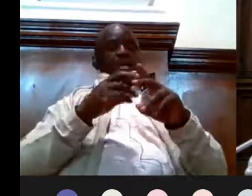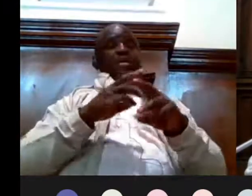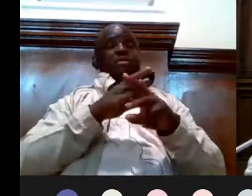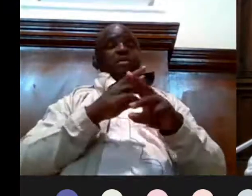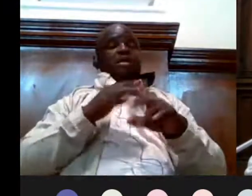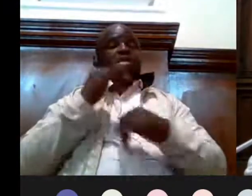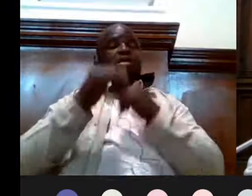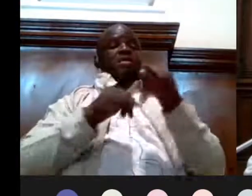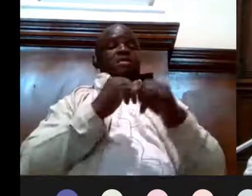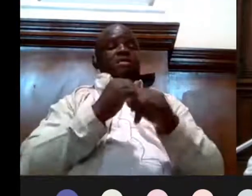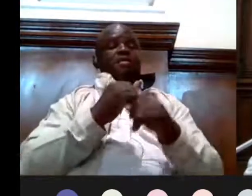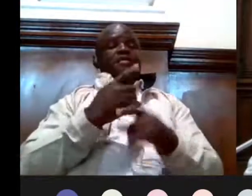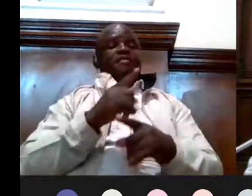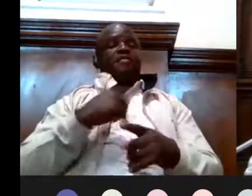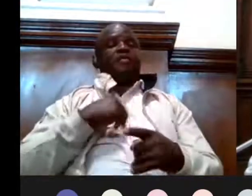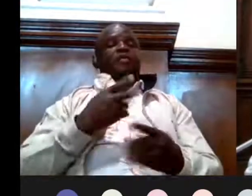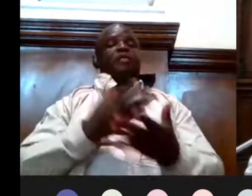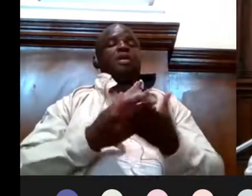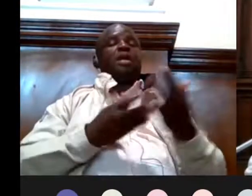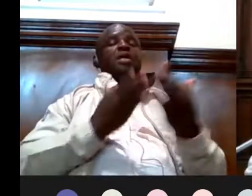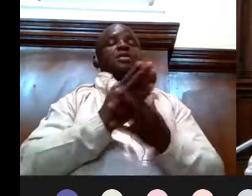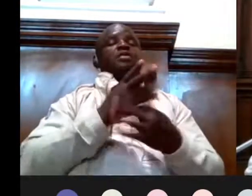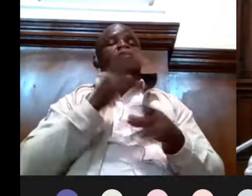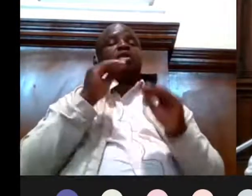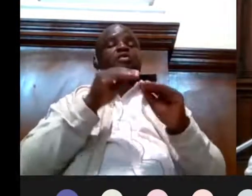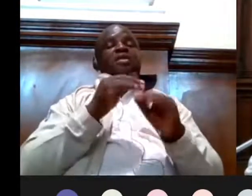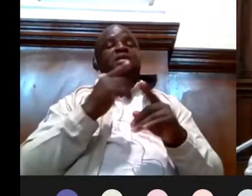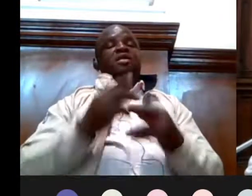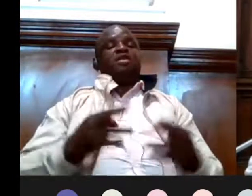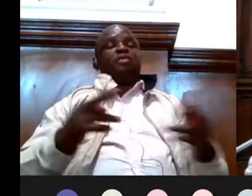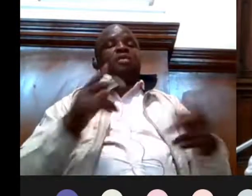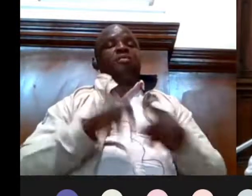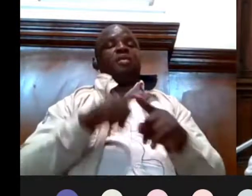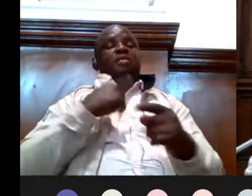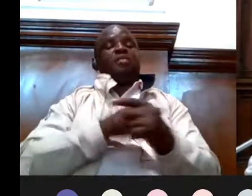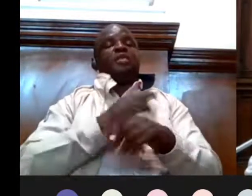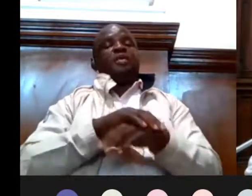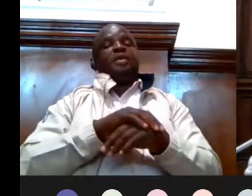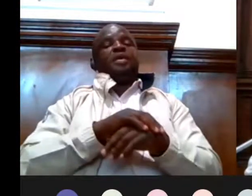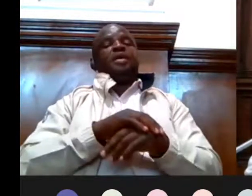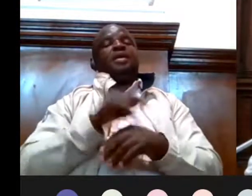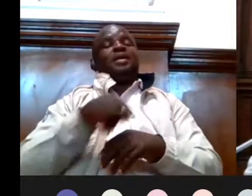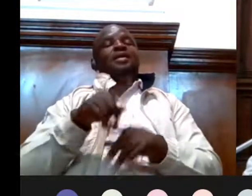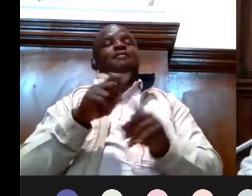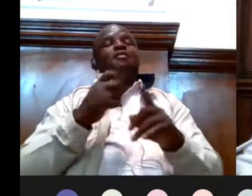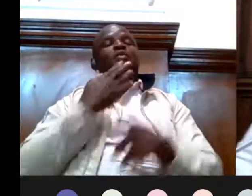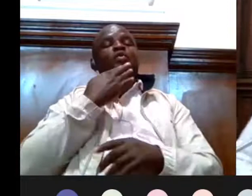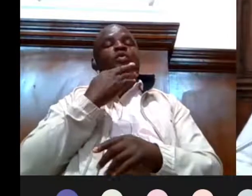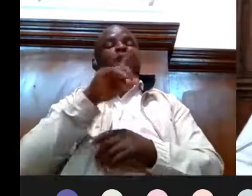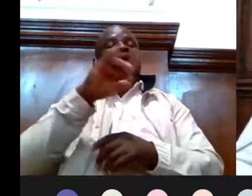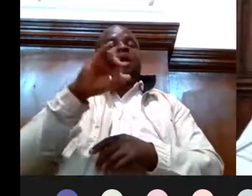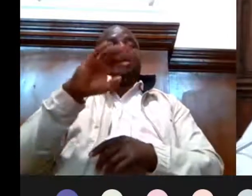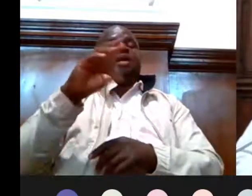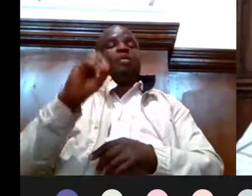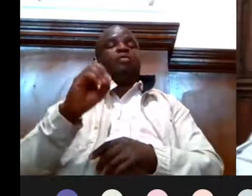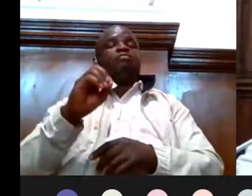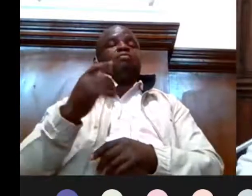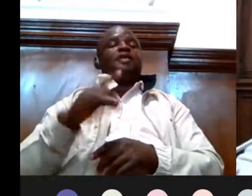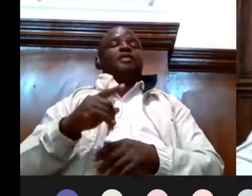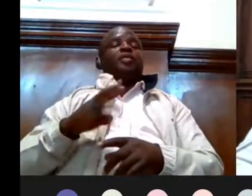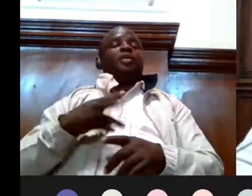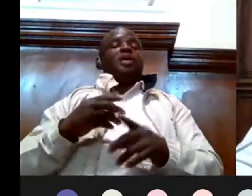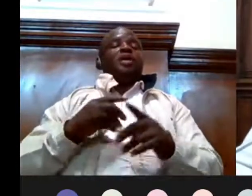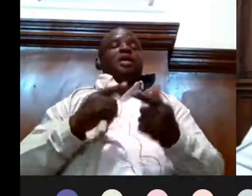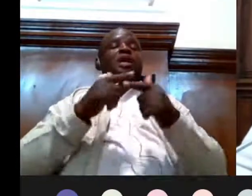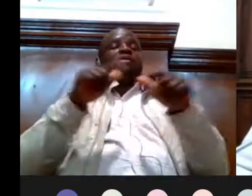to education, resources and power. This is the assertion made by ILO that participation rate